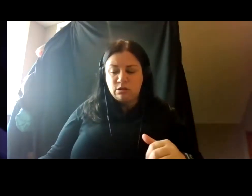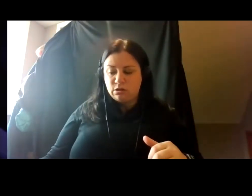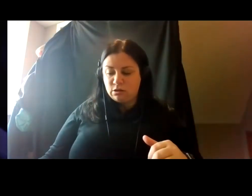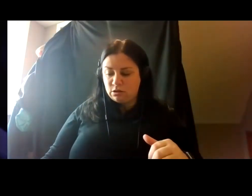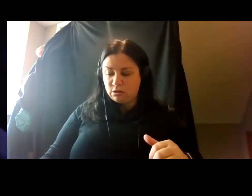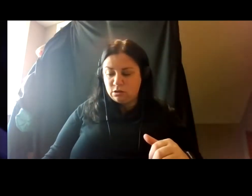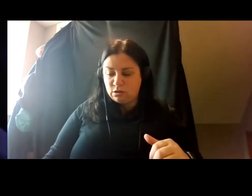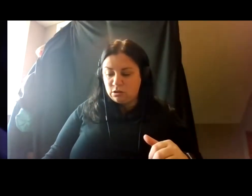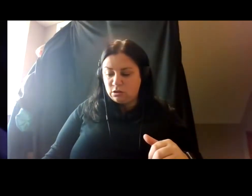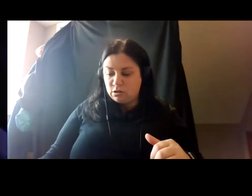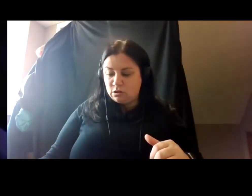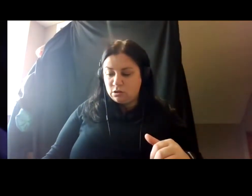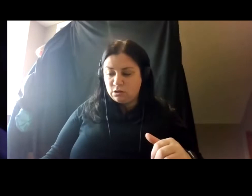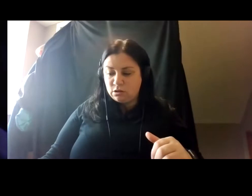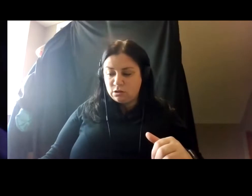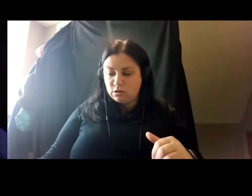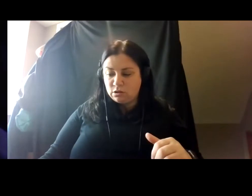And let's do.